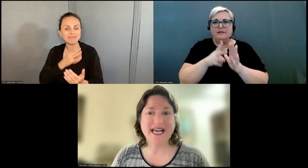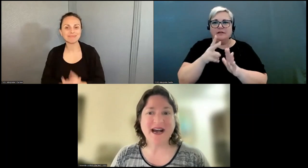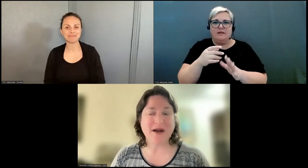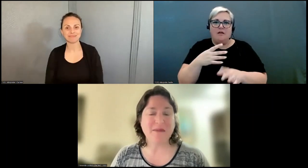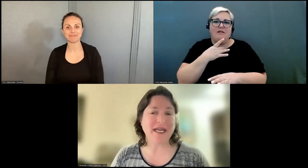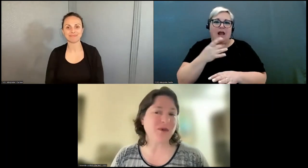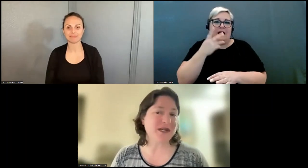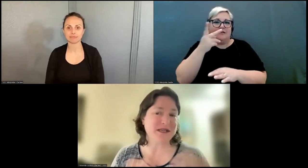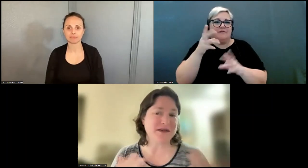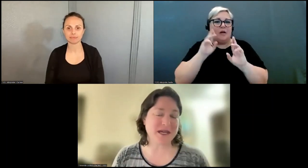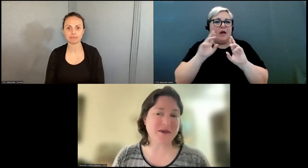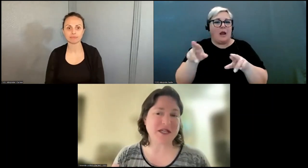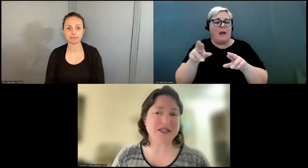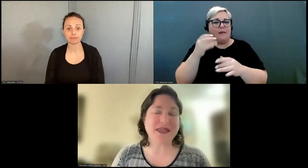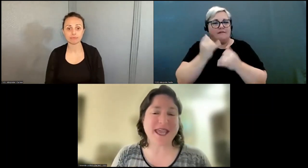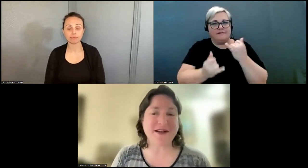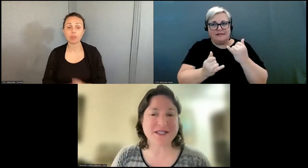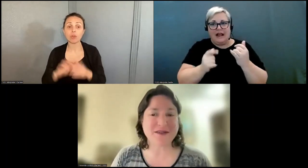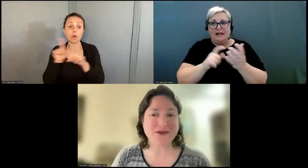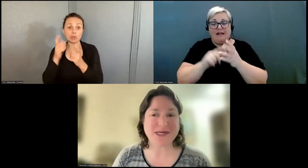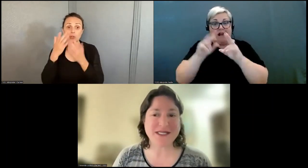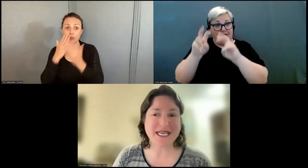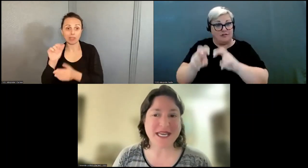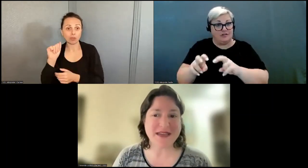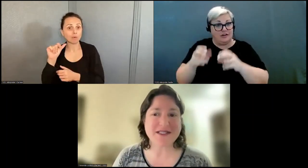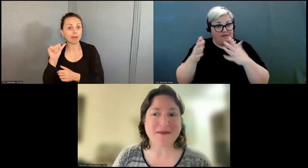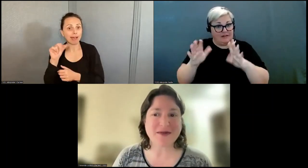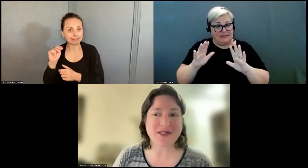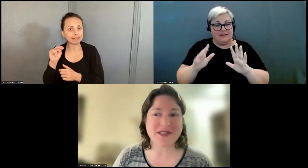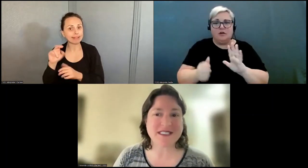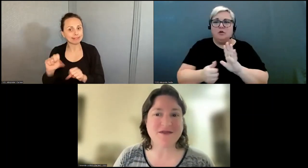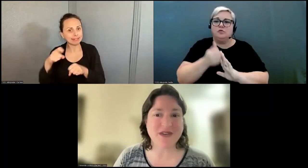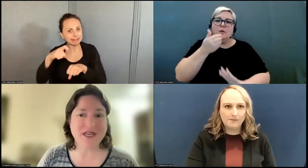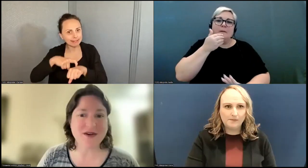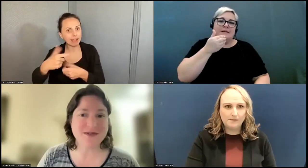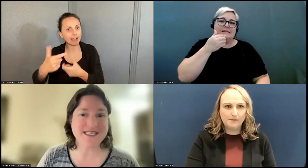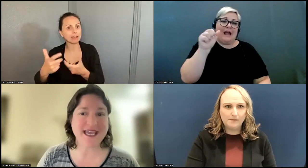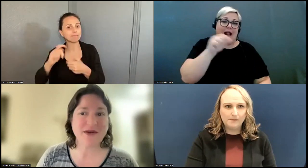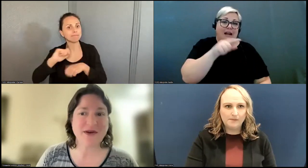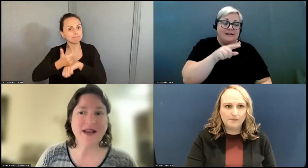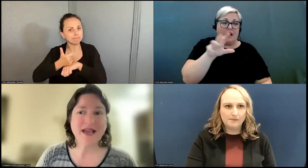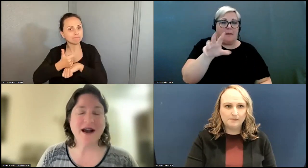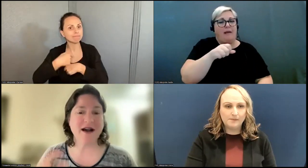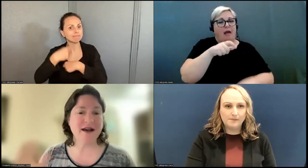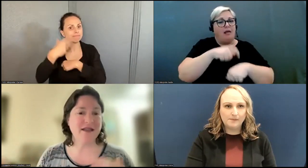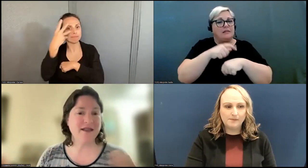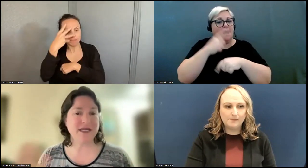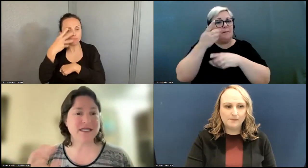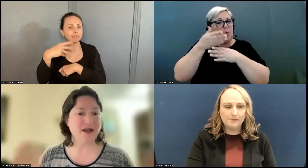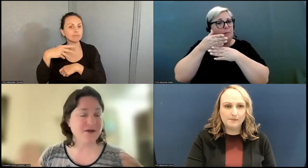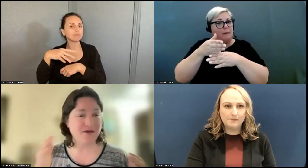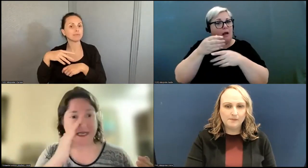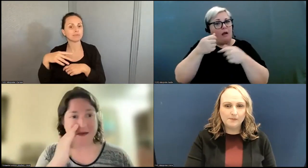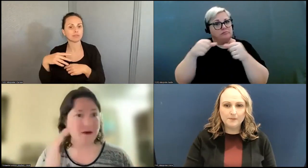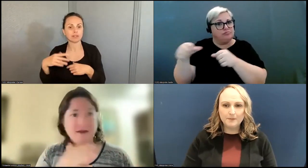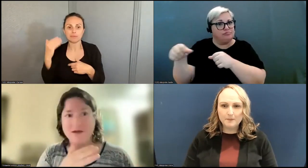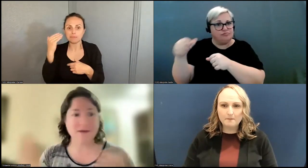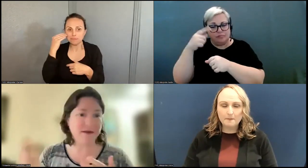completed. And I wanted to especially thank Allison for taking the time to put this video together in the midst